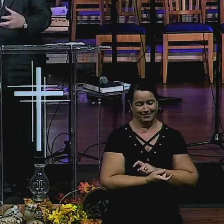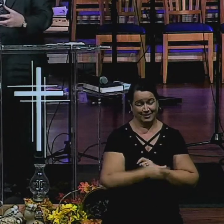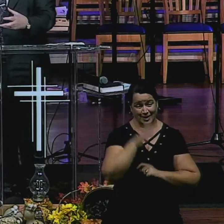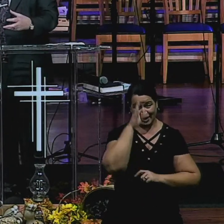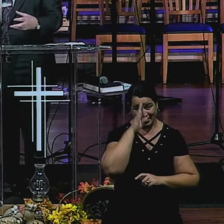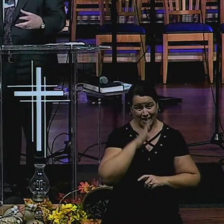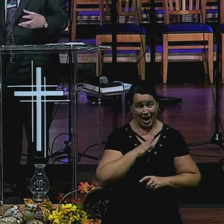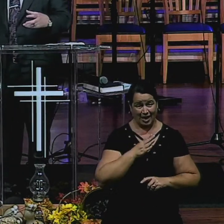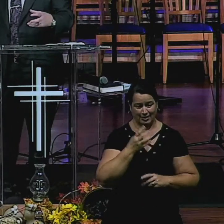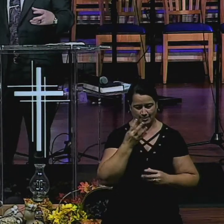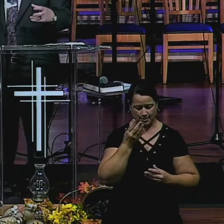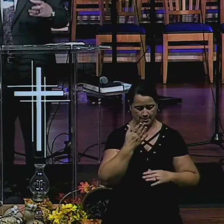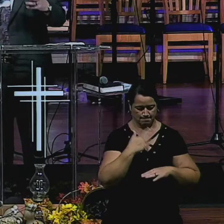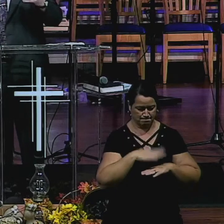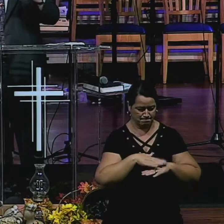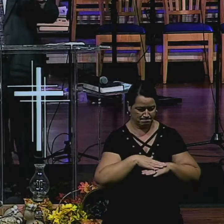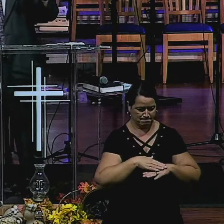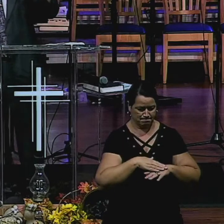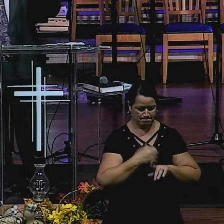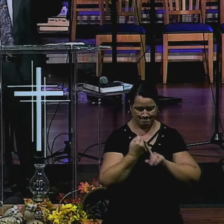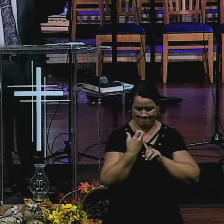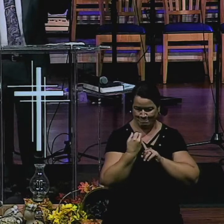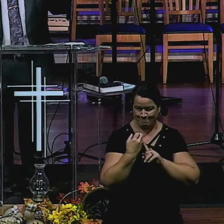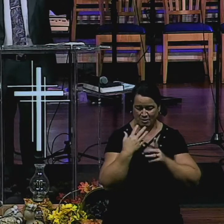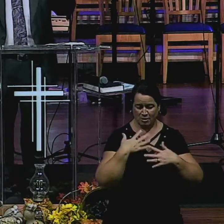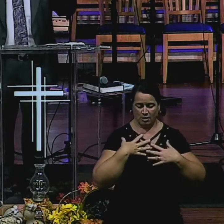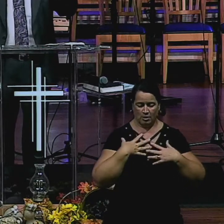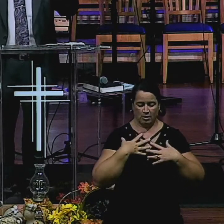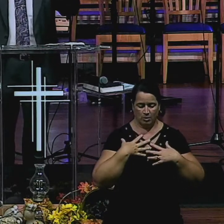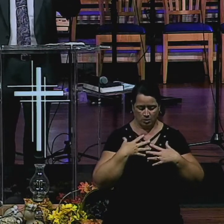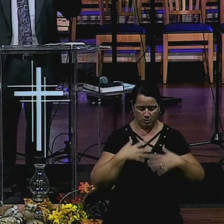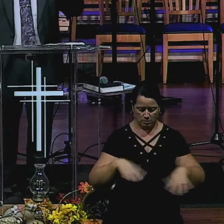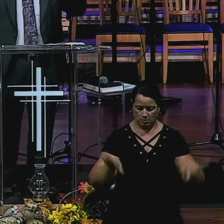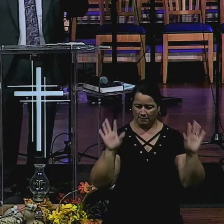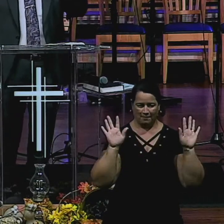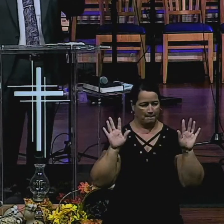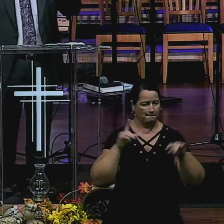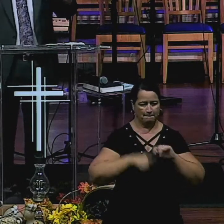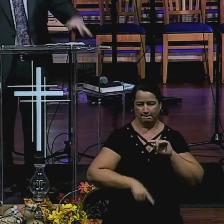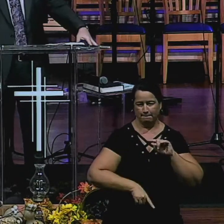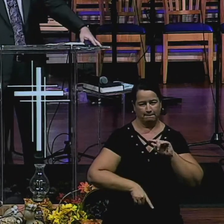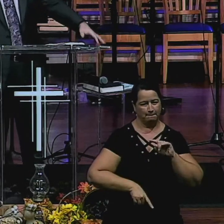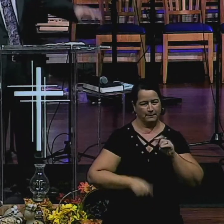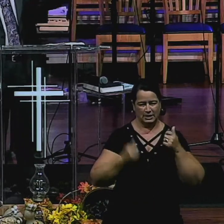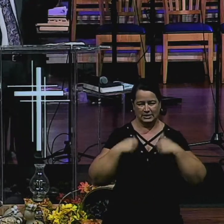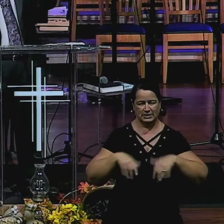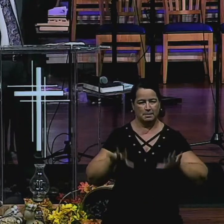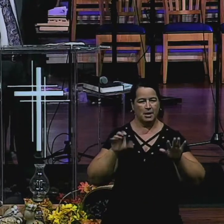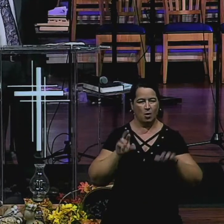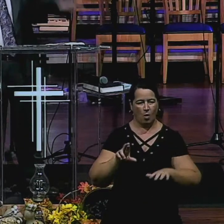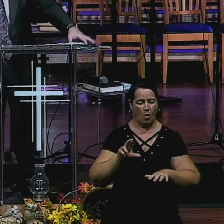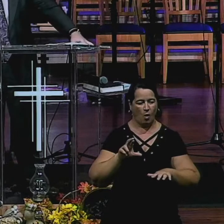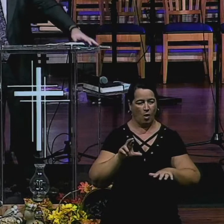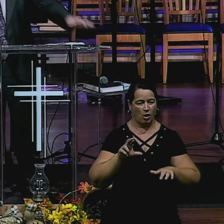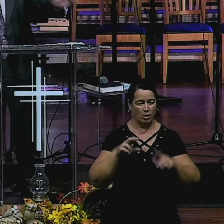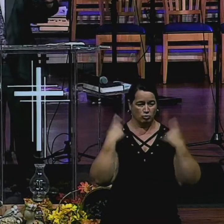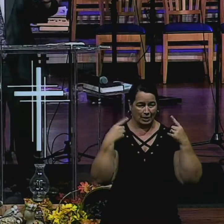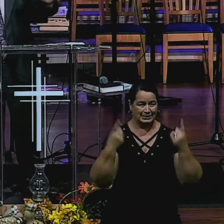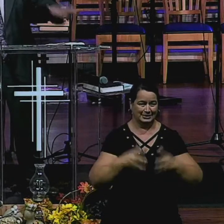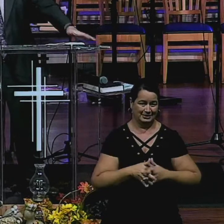God breaking you down where you reach a point of saying, I call it submit or go mad. I'm